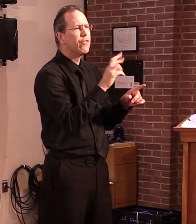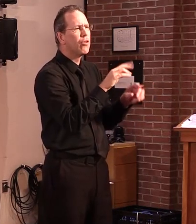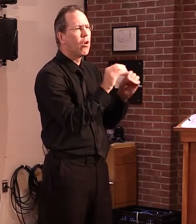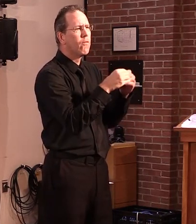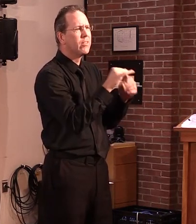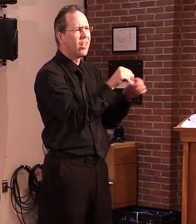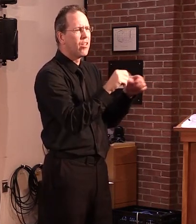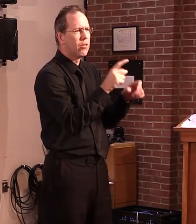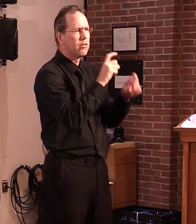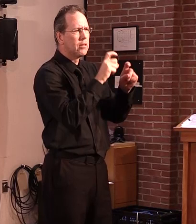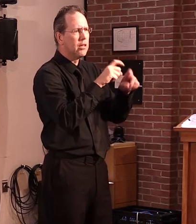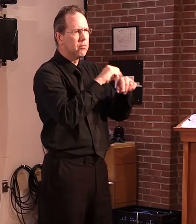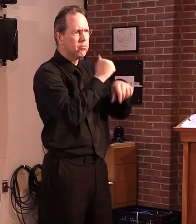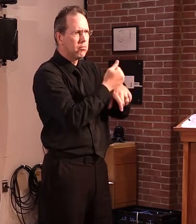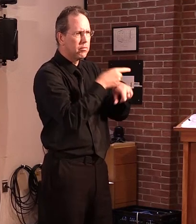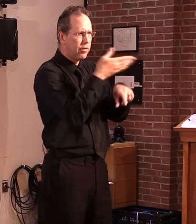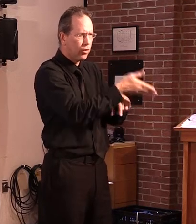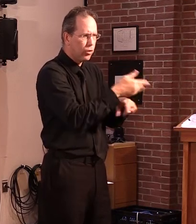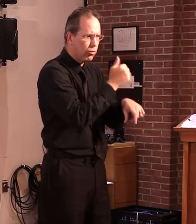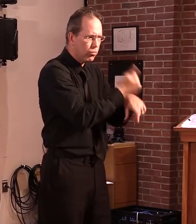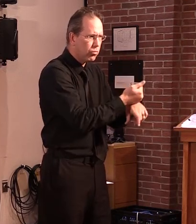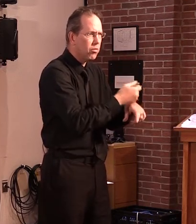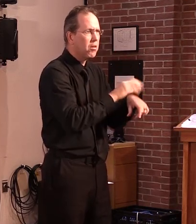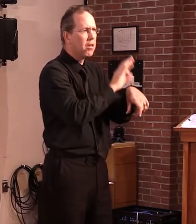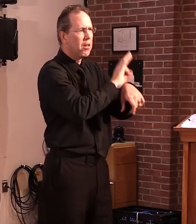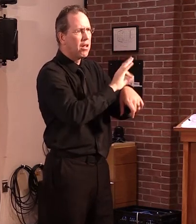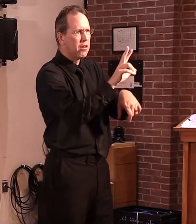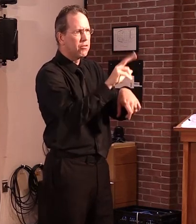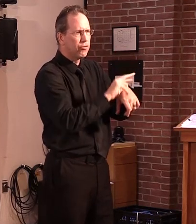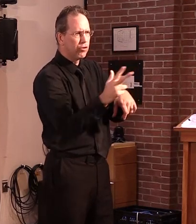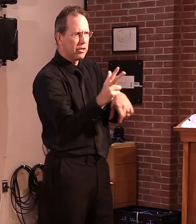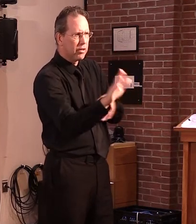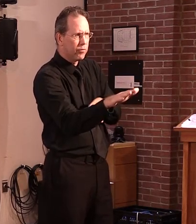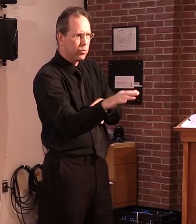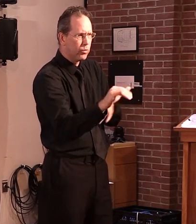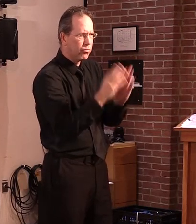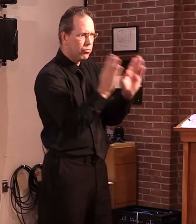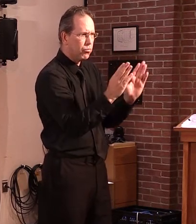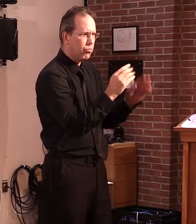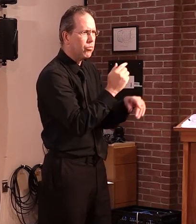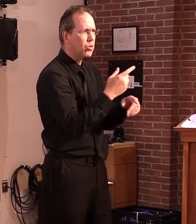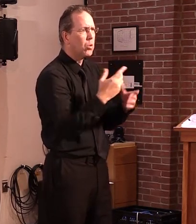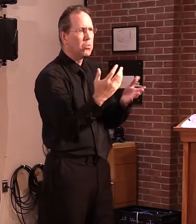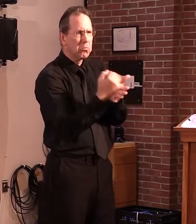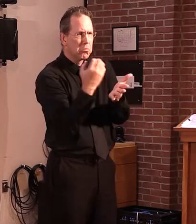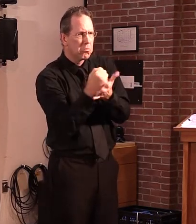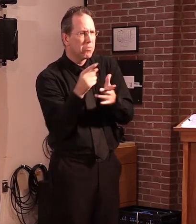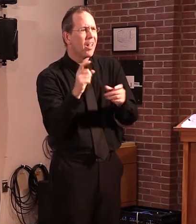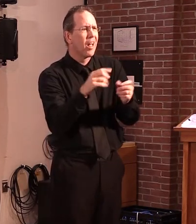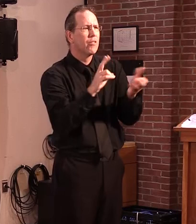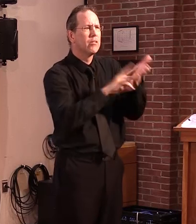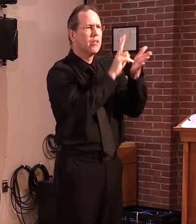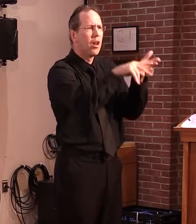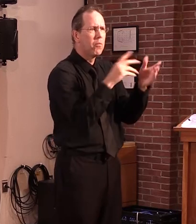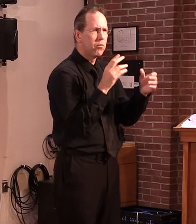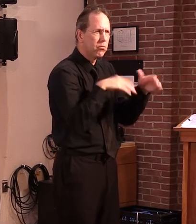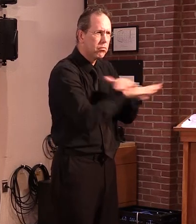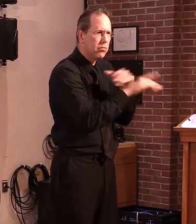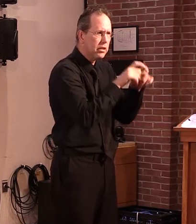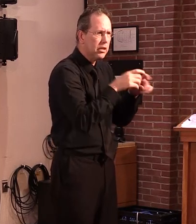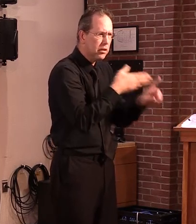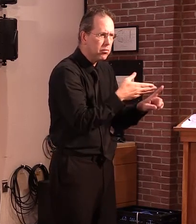from 9 a.m. to 3 a.m. You have to register for these pop-ups. You can go on to the registration